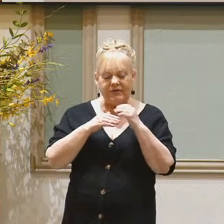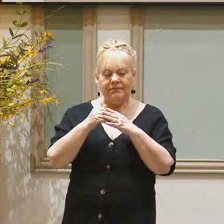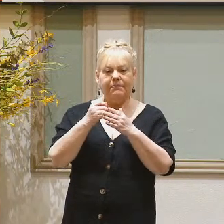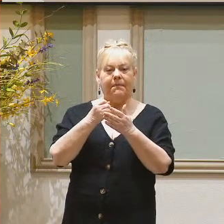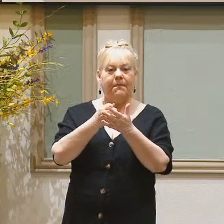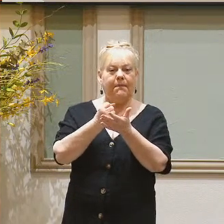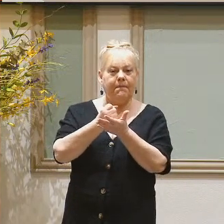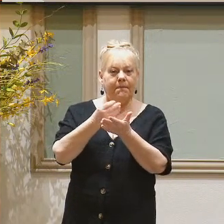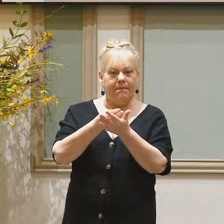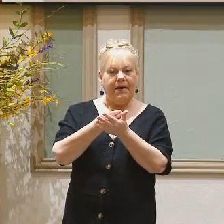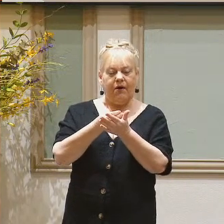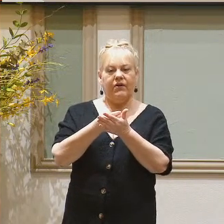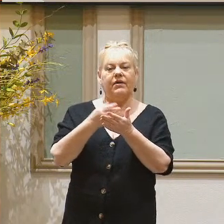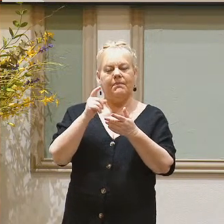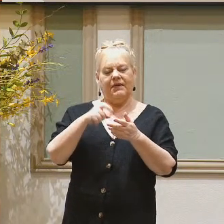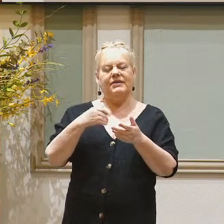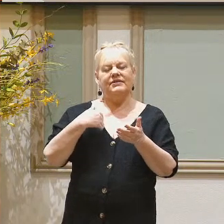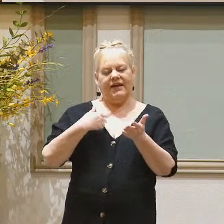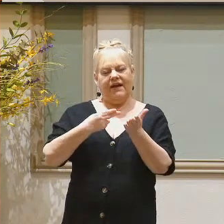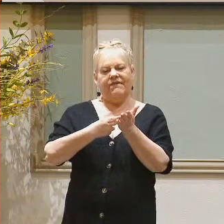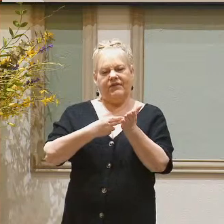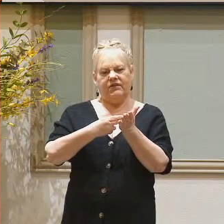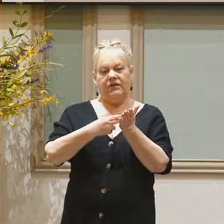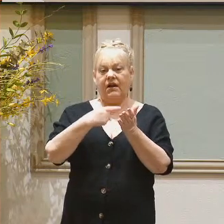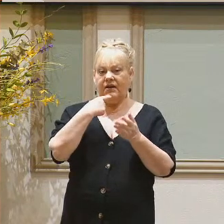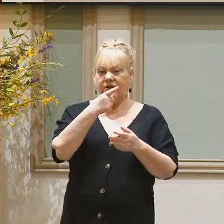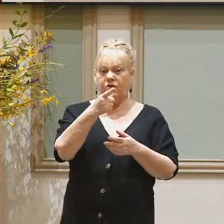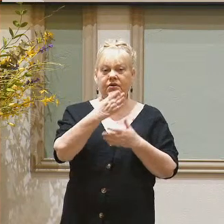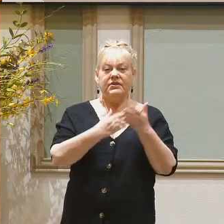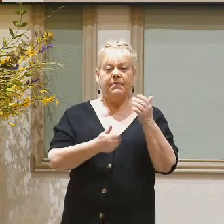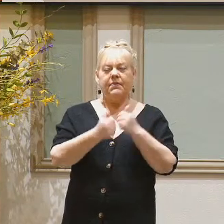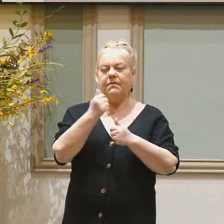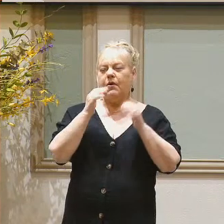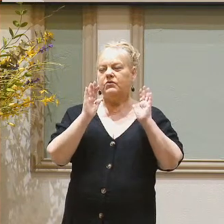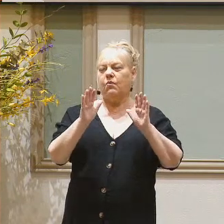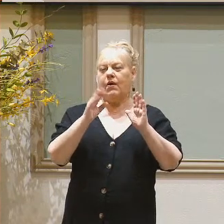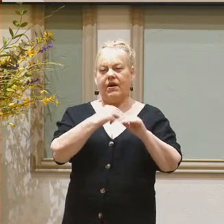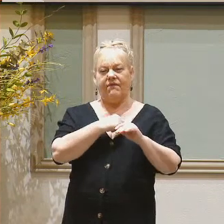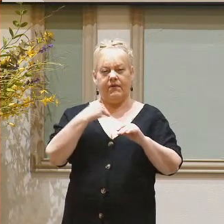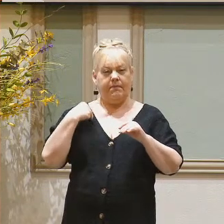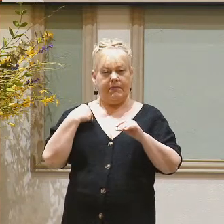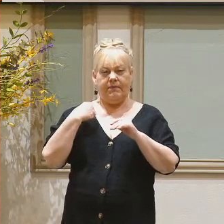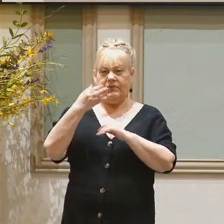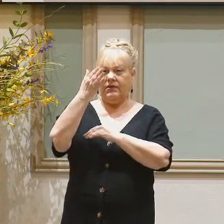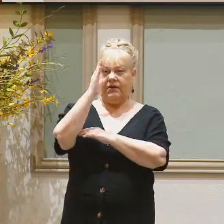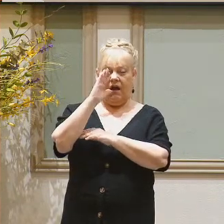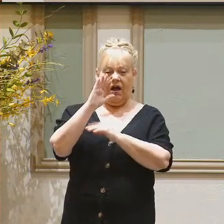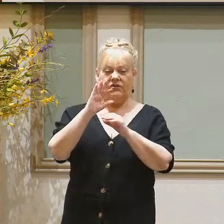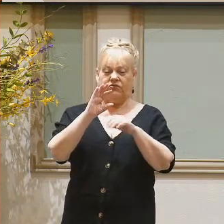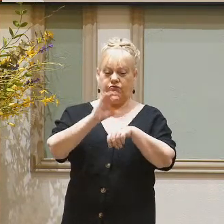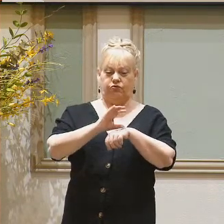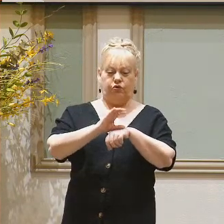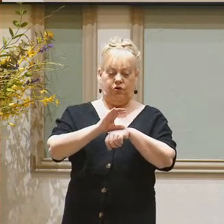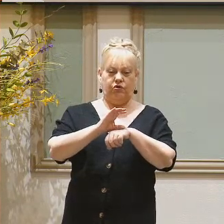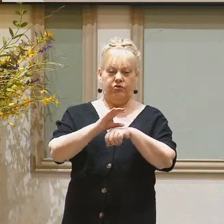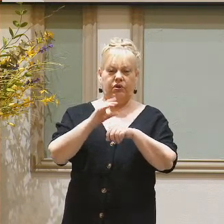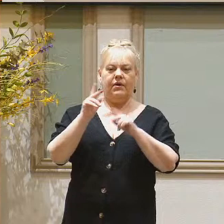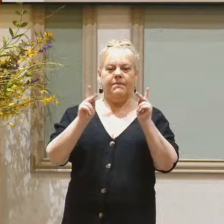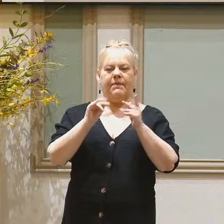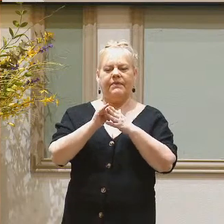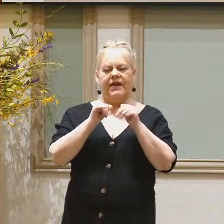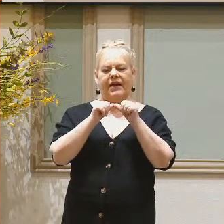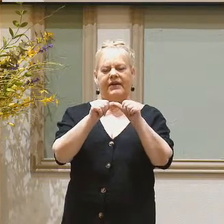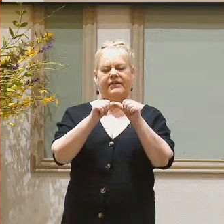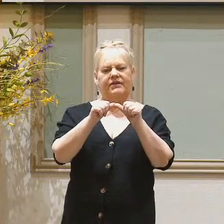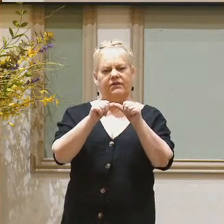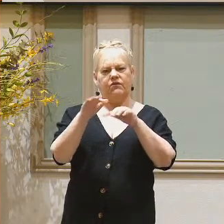integrity. And I want to tell you, church, that some of the most wonderful members in the family of God who are those who have continued